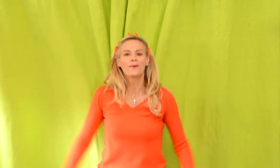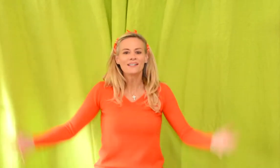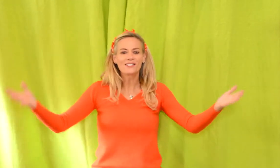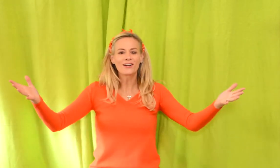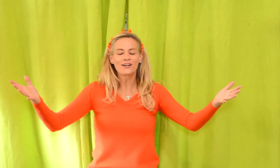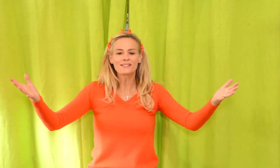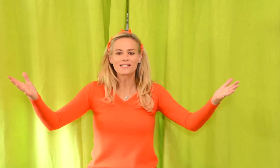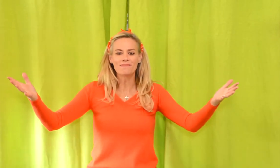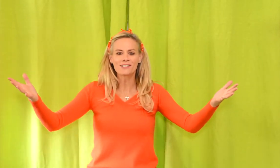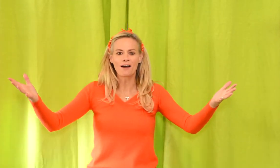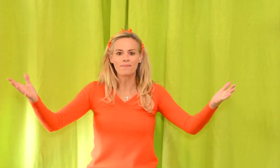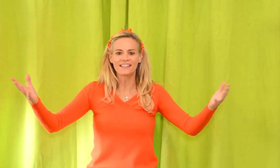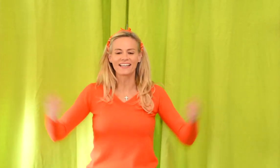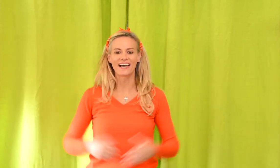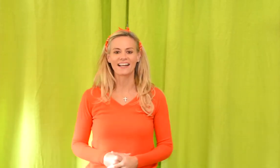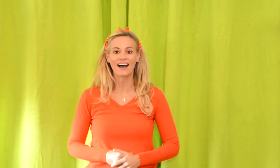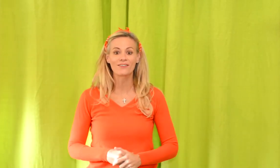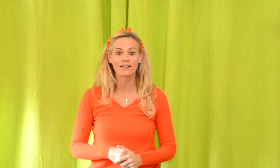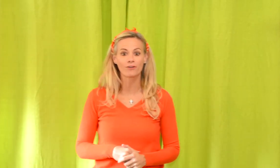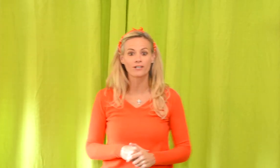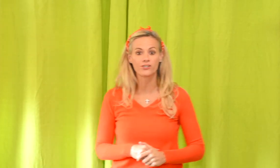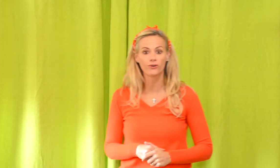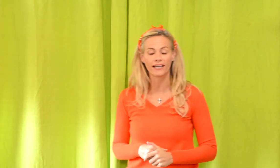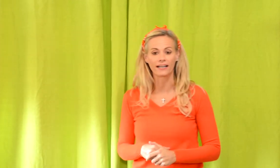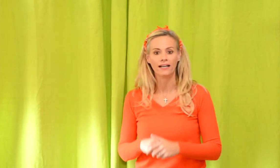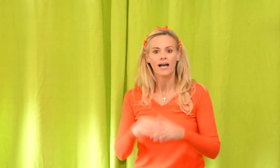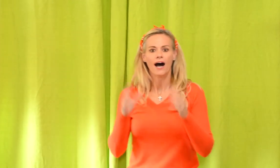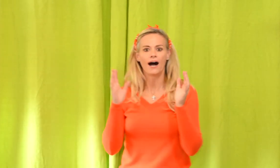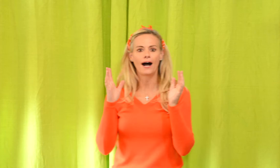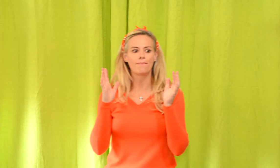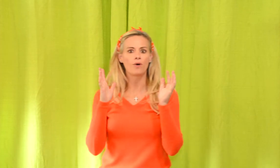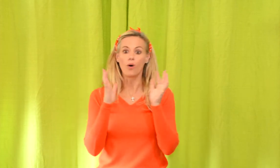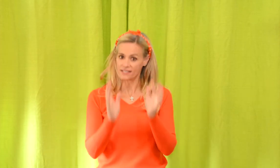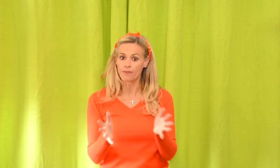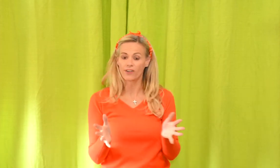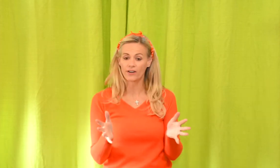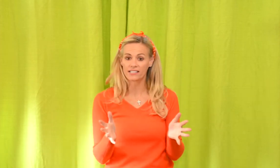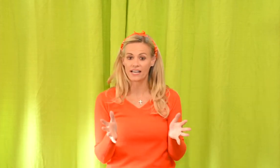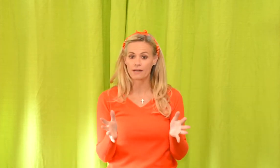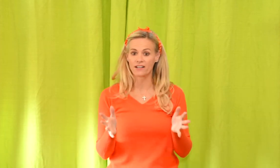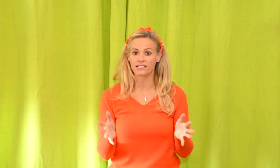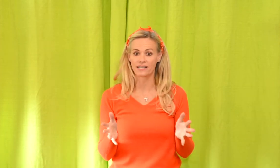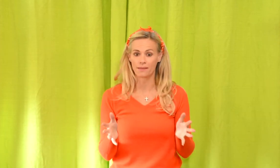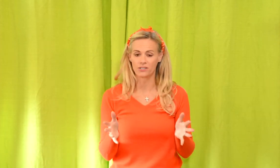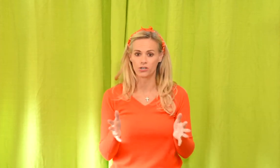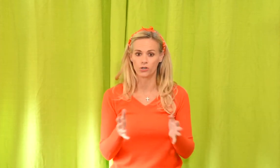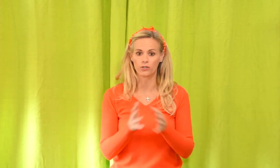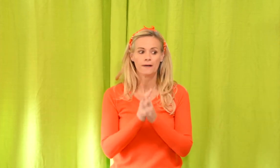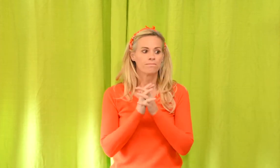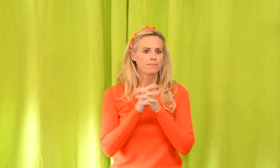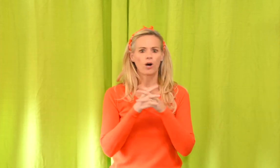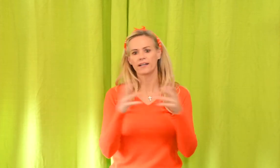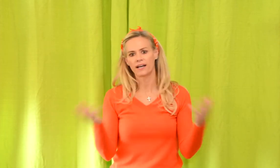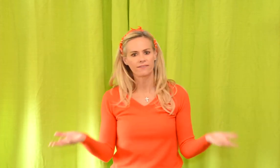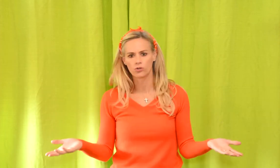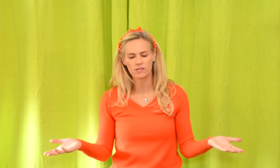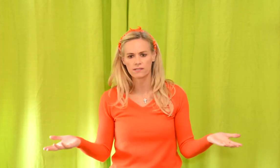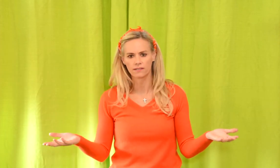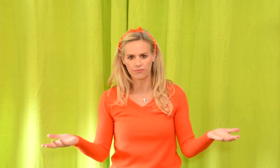Boys and girls, it's Miss Shelby again. How is everyone doing? I'm very excited about today's episode. Paulie and I, of course, love